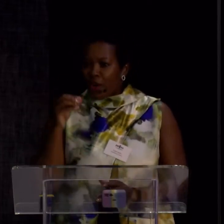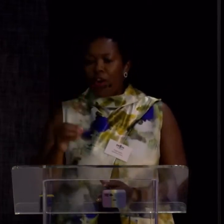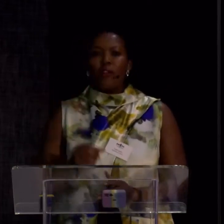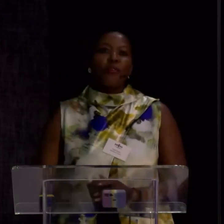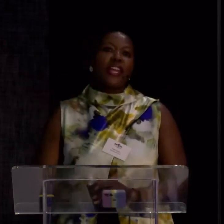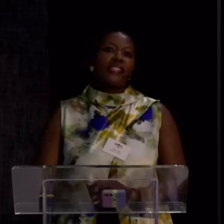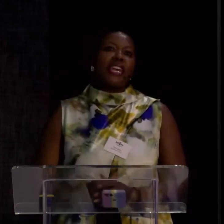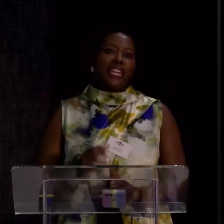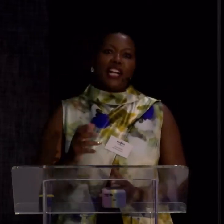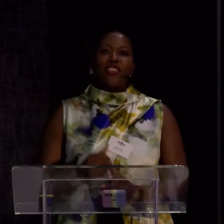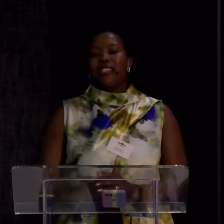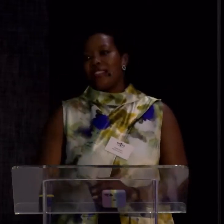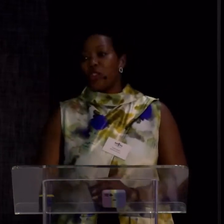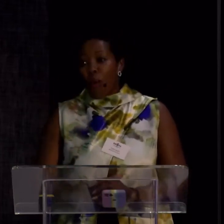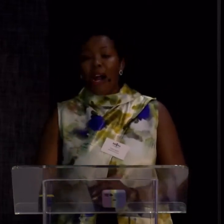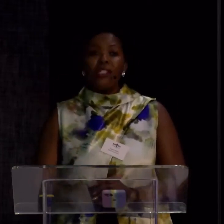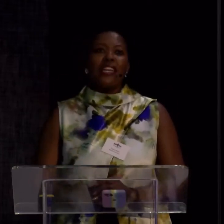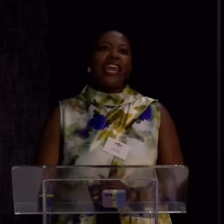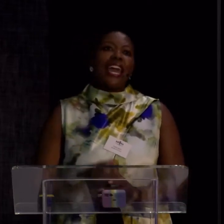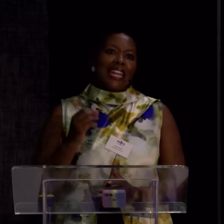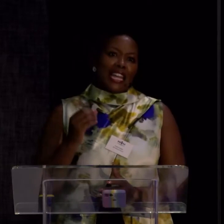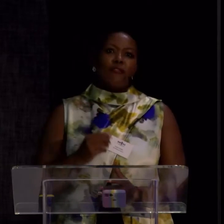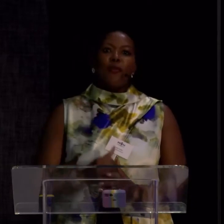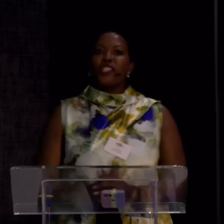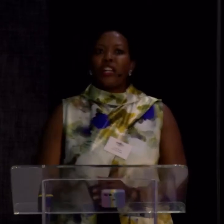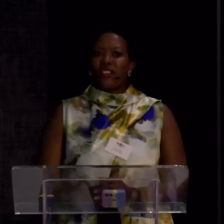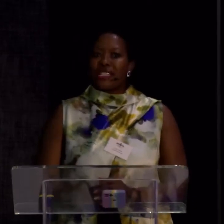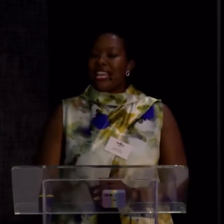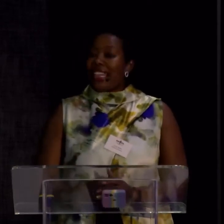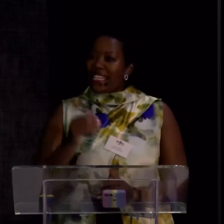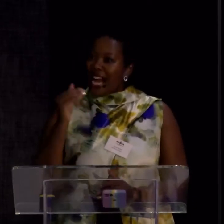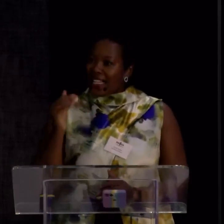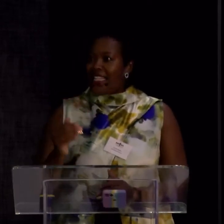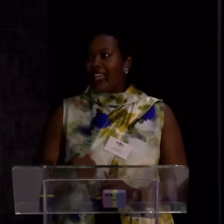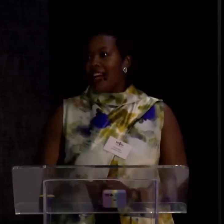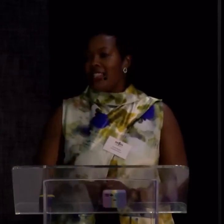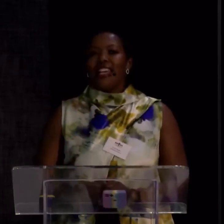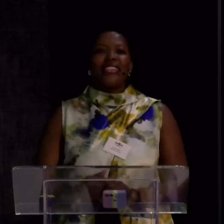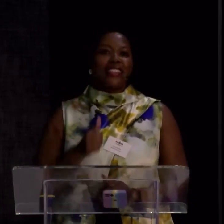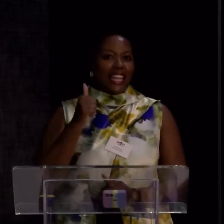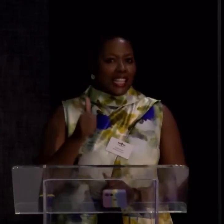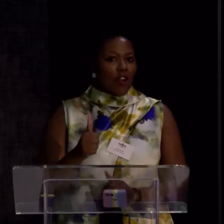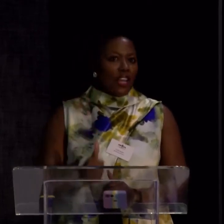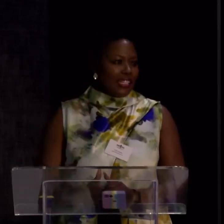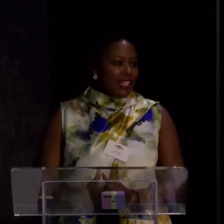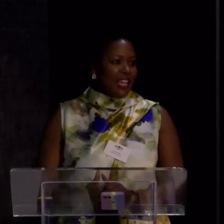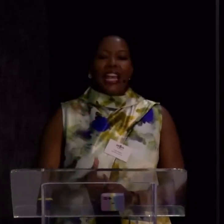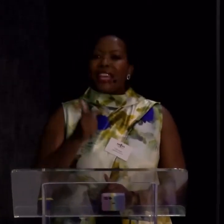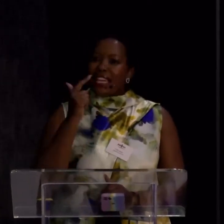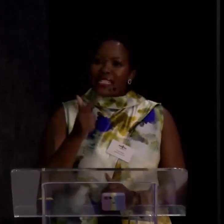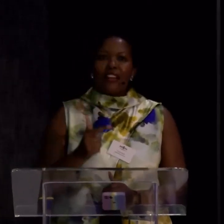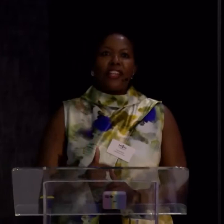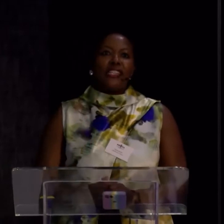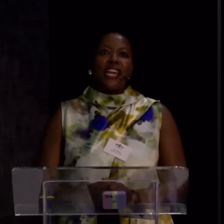actually collaborate in addressing this compounding and influential risks that are clear, guys, that they're interconnected,